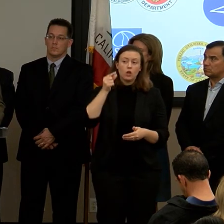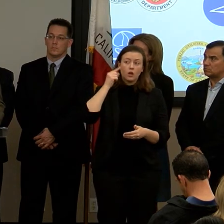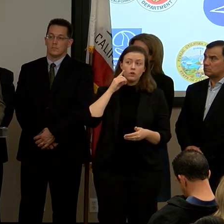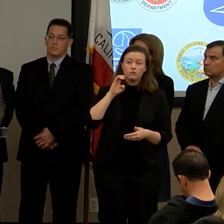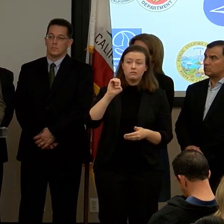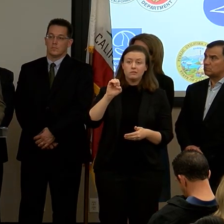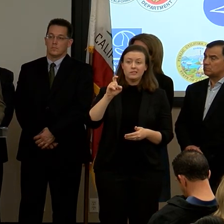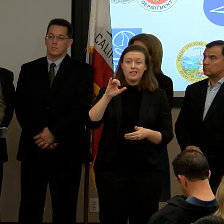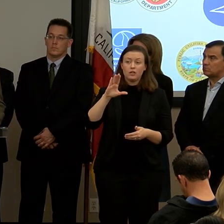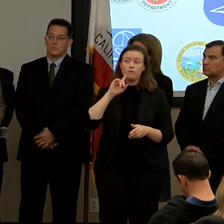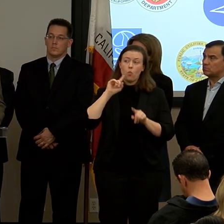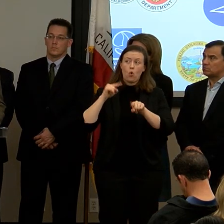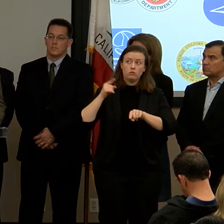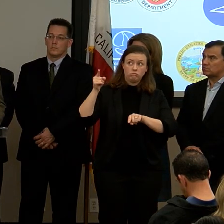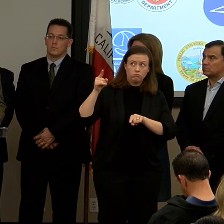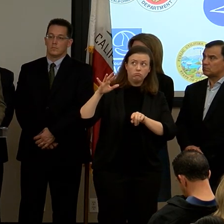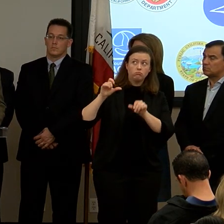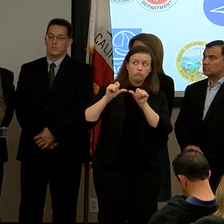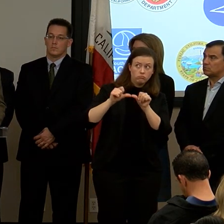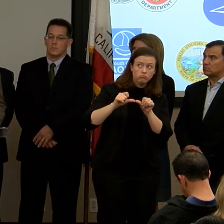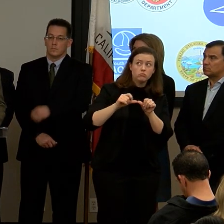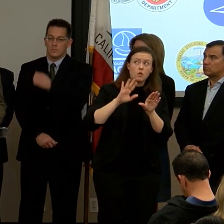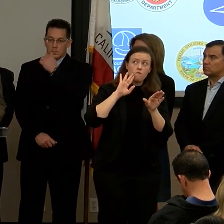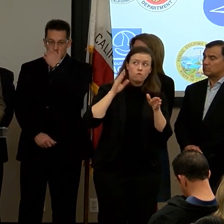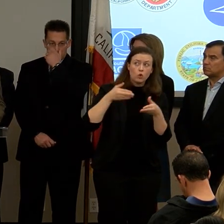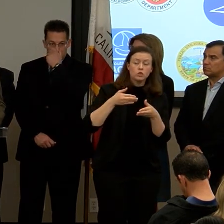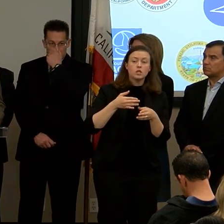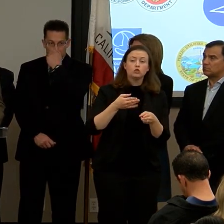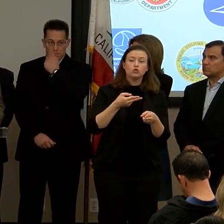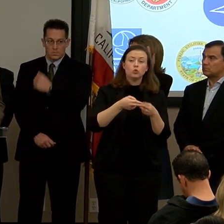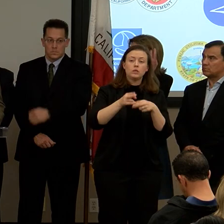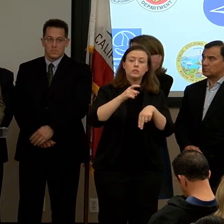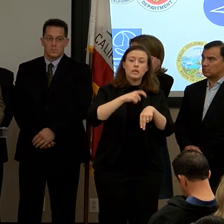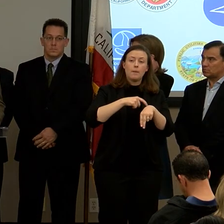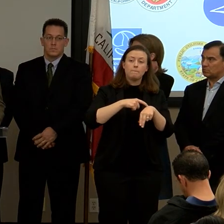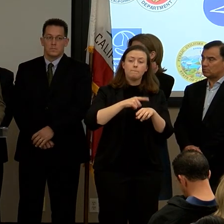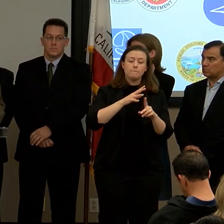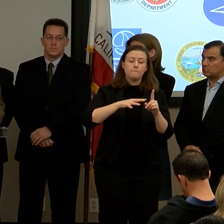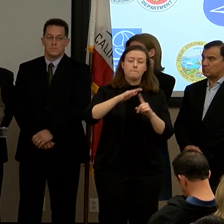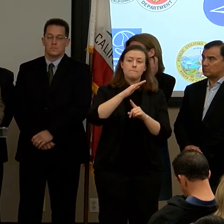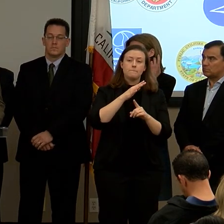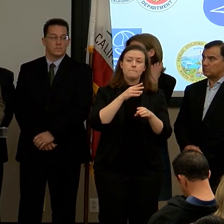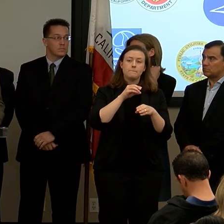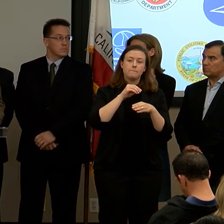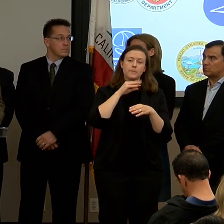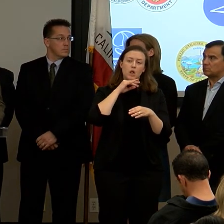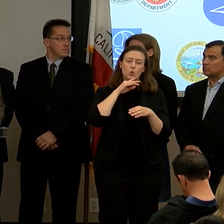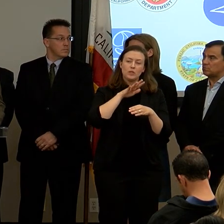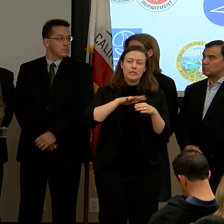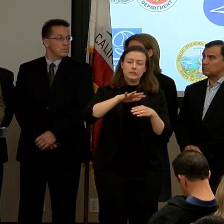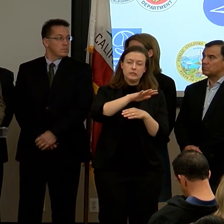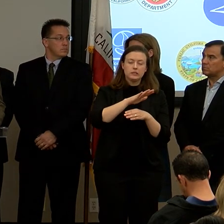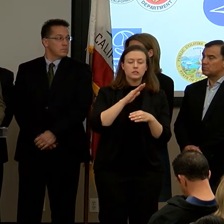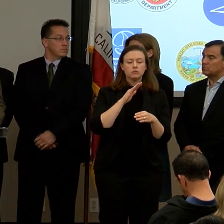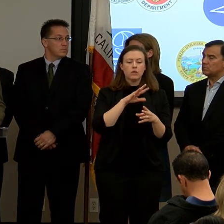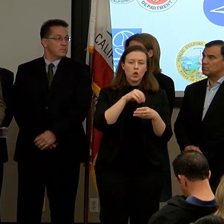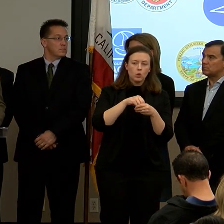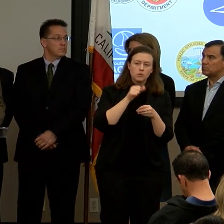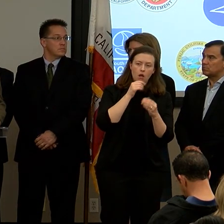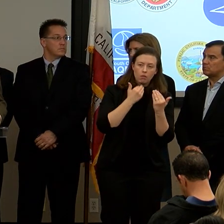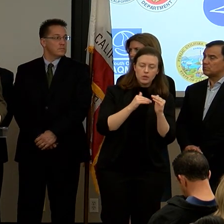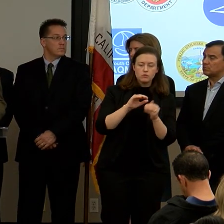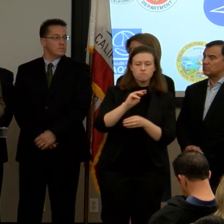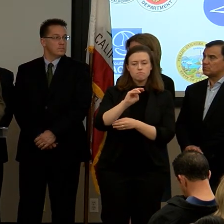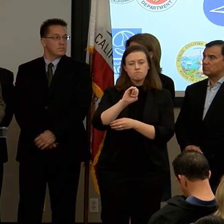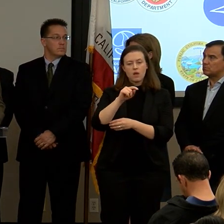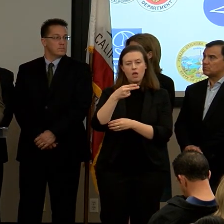executive order directed us to focus on short-lived climate pollutants, including but not necessarily limited to